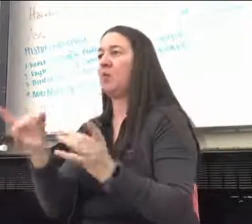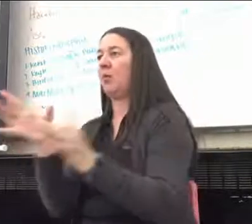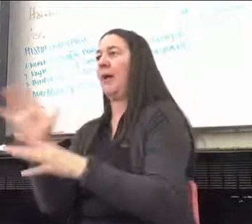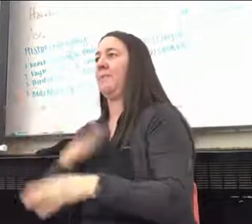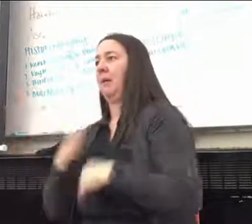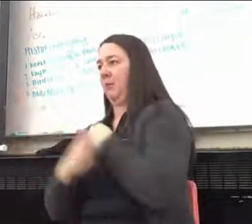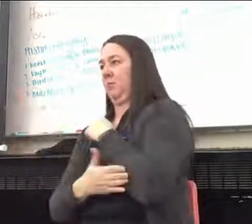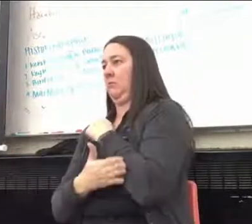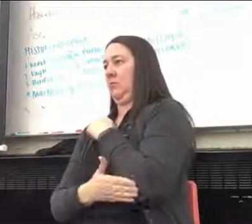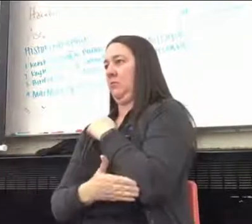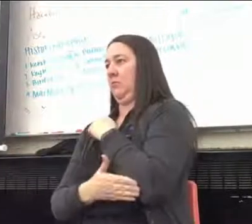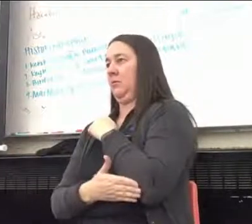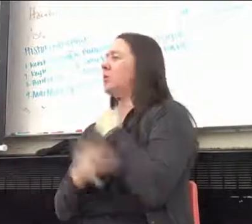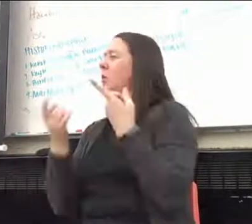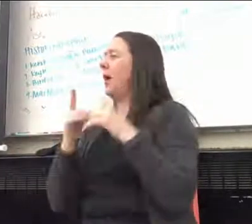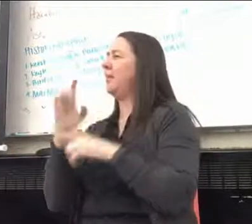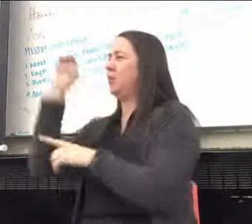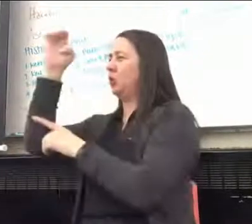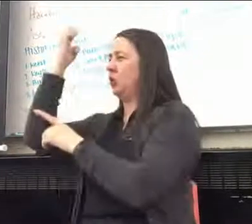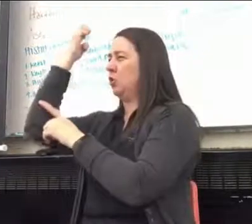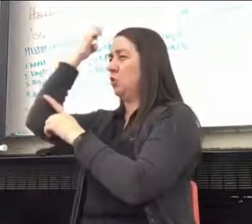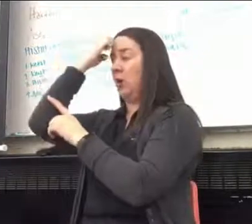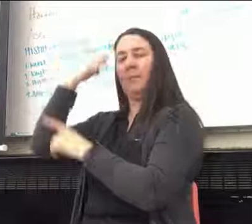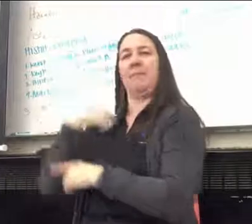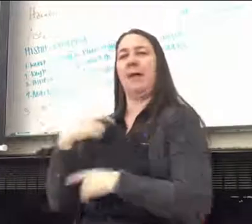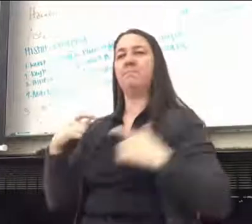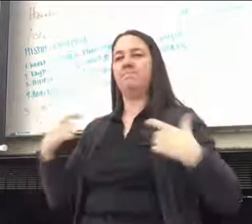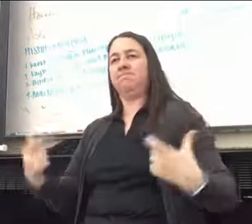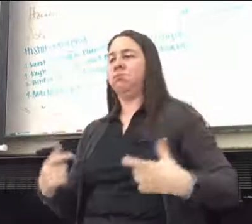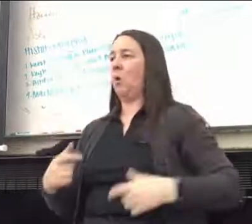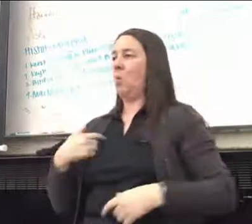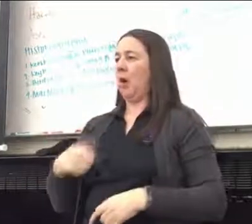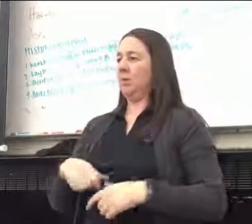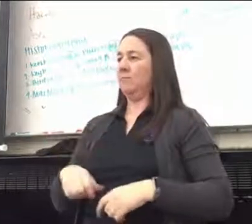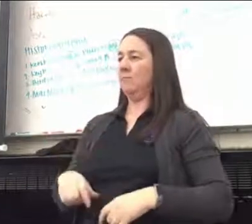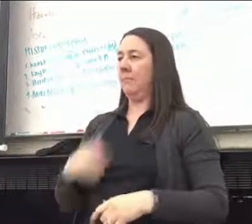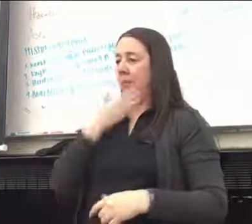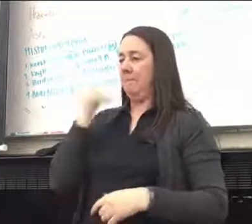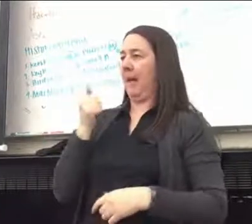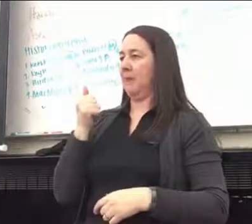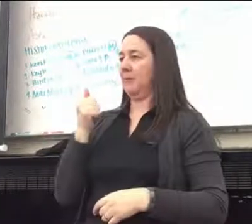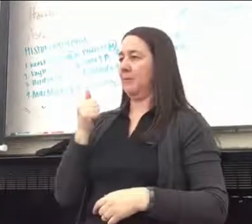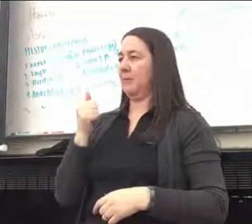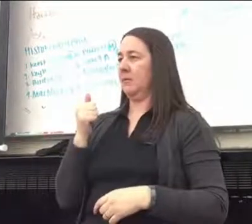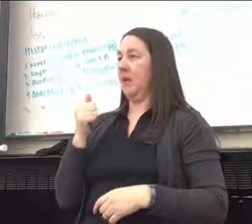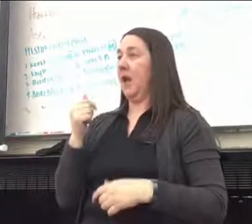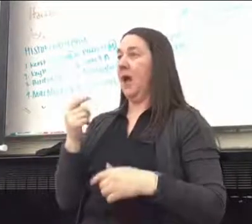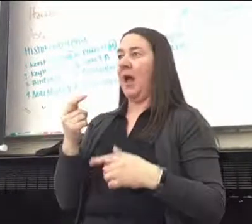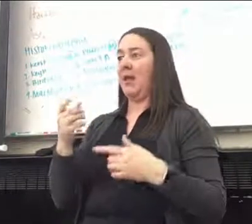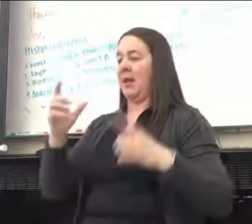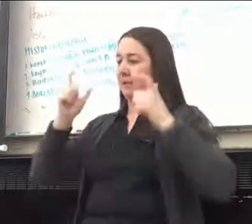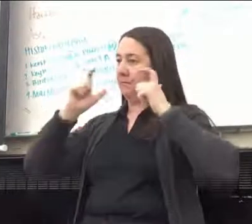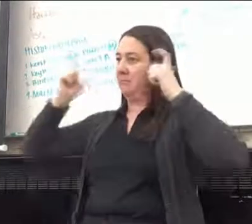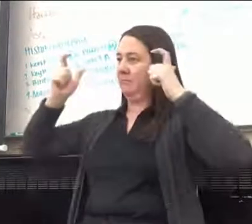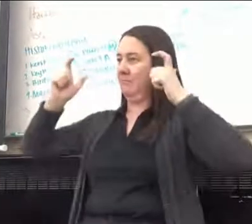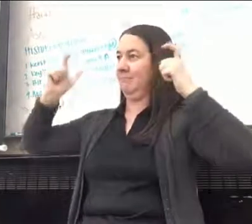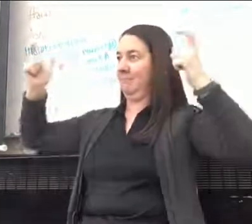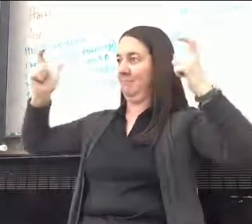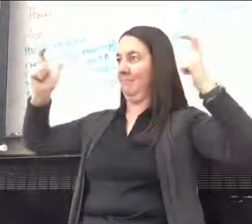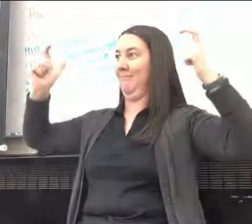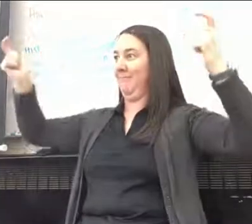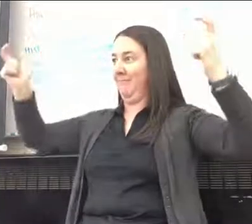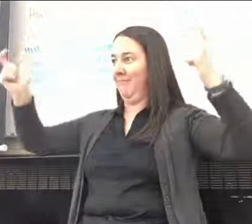all throughout Europe, people are like, I'm the biggest, baddest, I'm the biggest, baddest. Egos begin to rise. And as you know, when egos